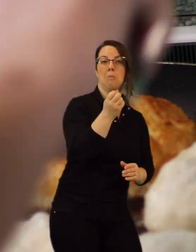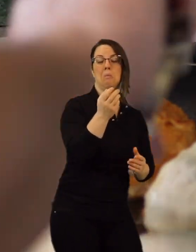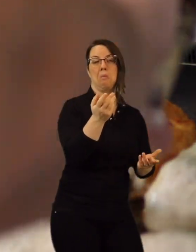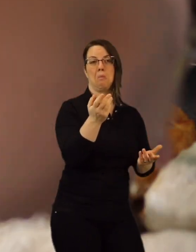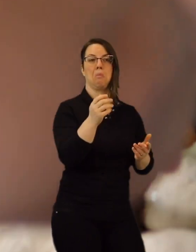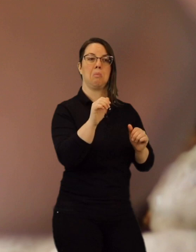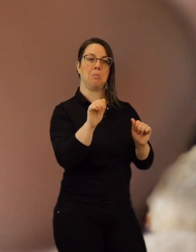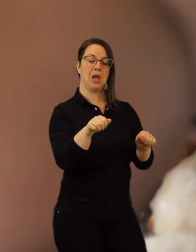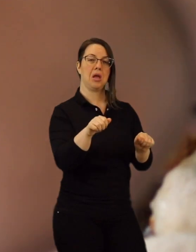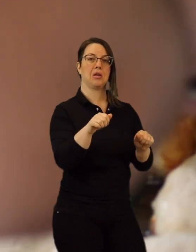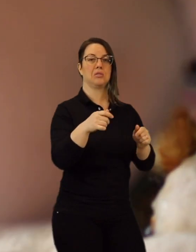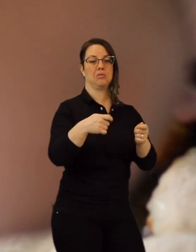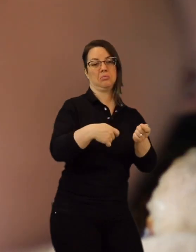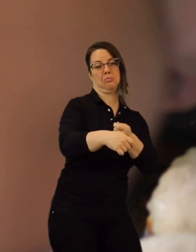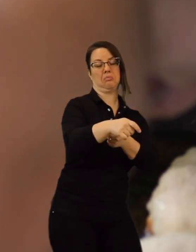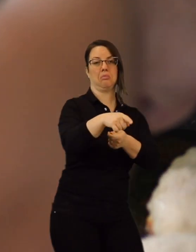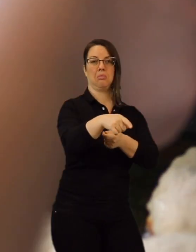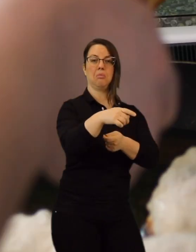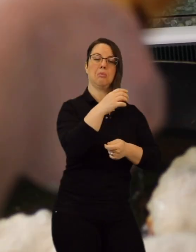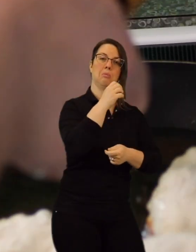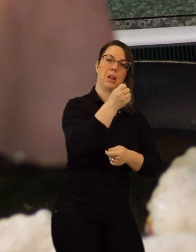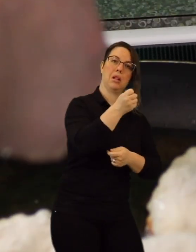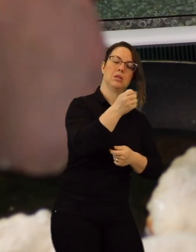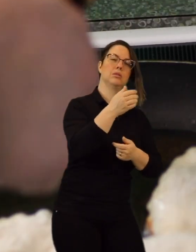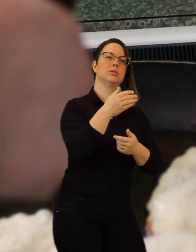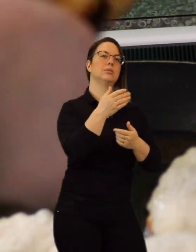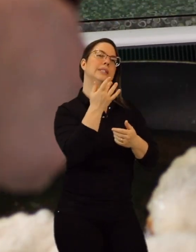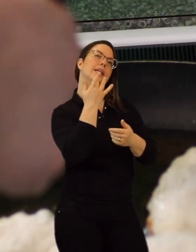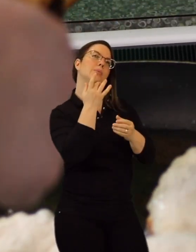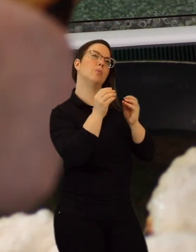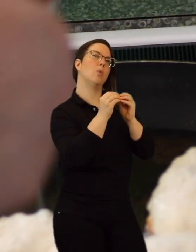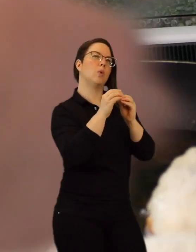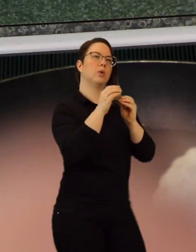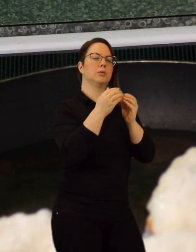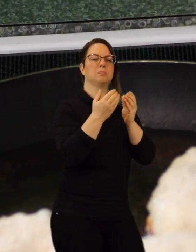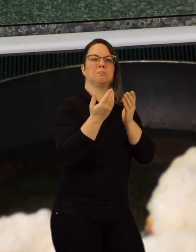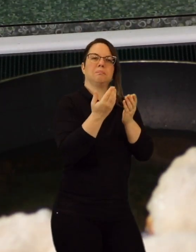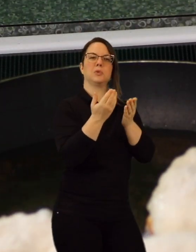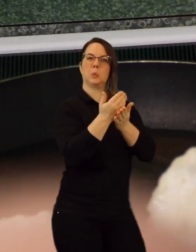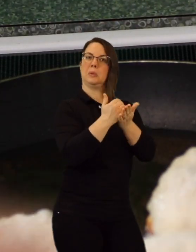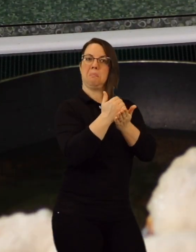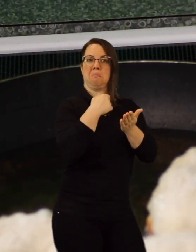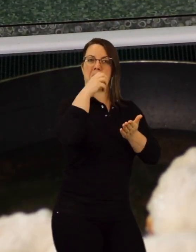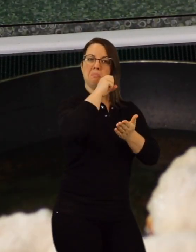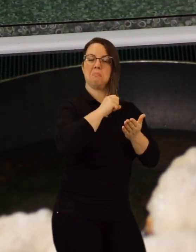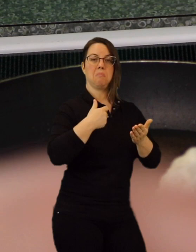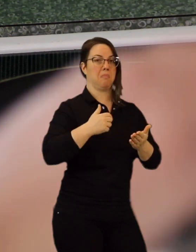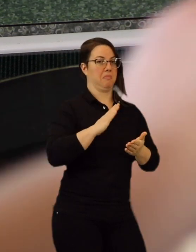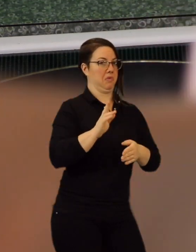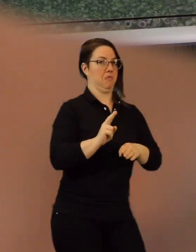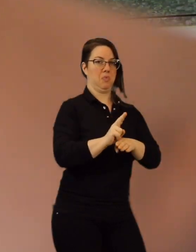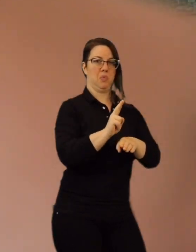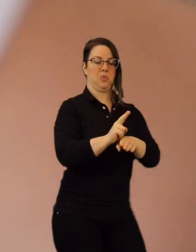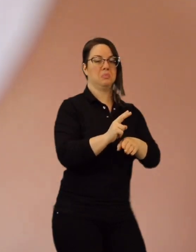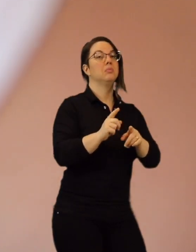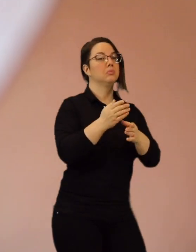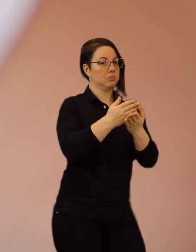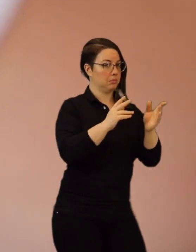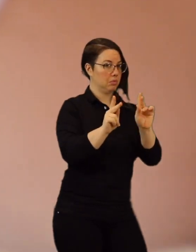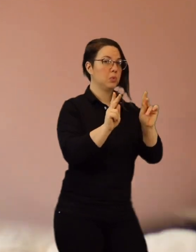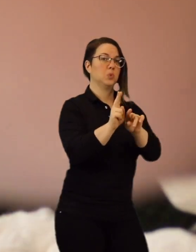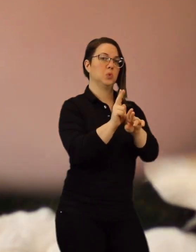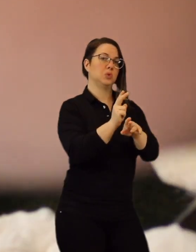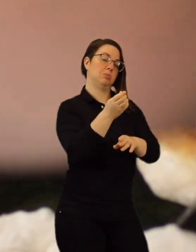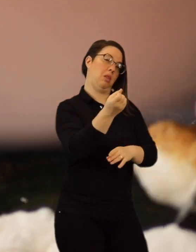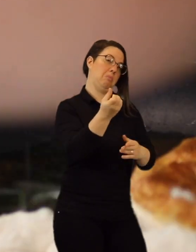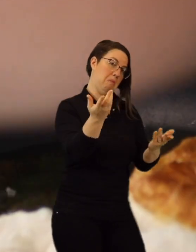do. So there's a lot of different variations that you can see. This is the important part, is really the baking powder and the